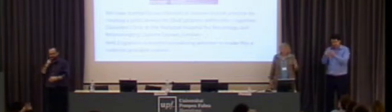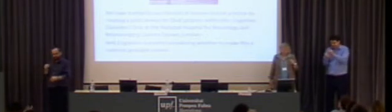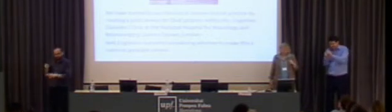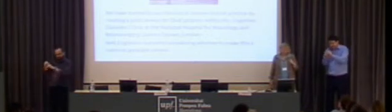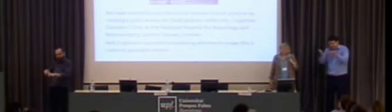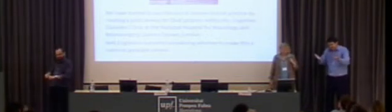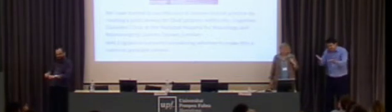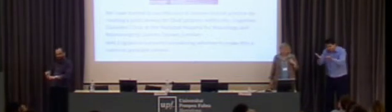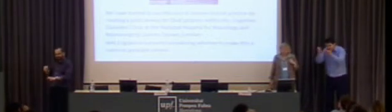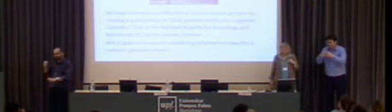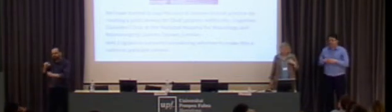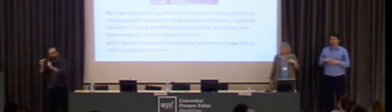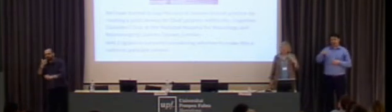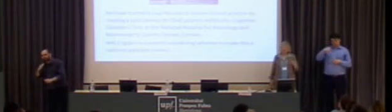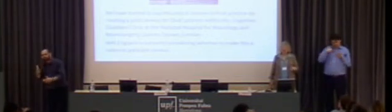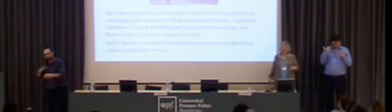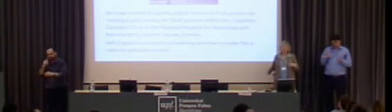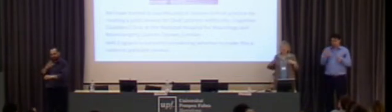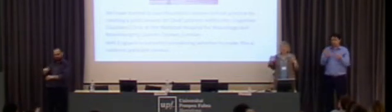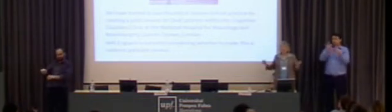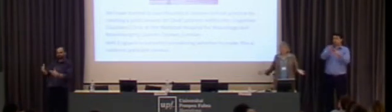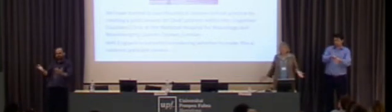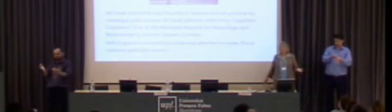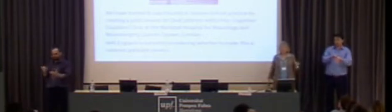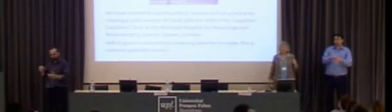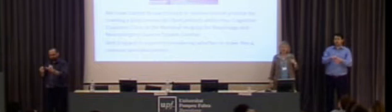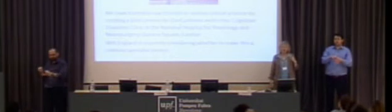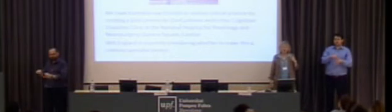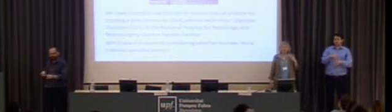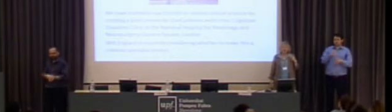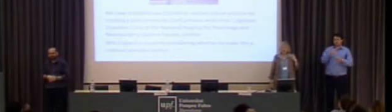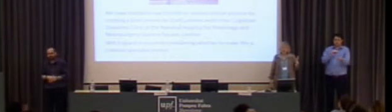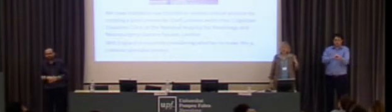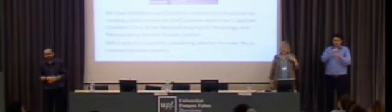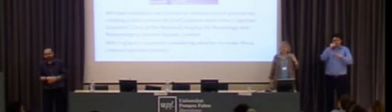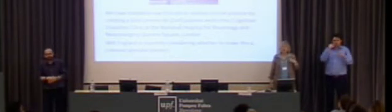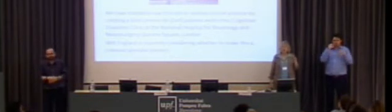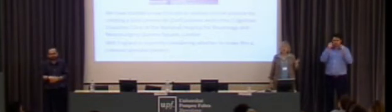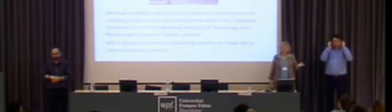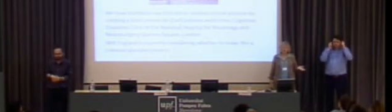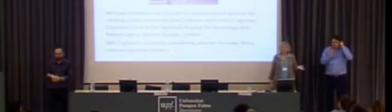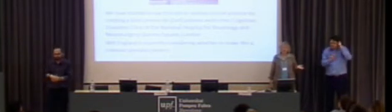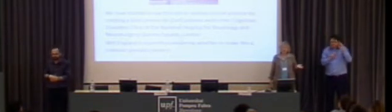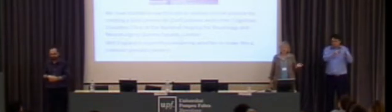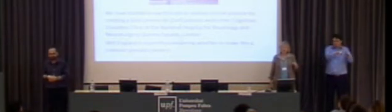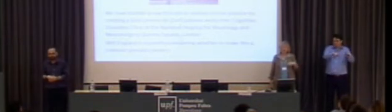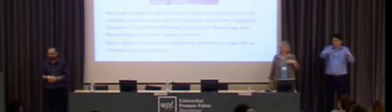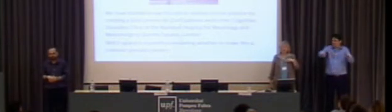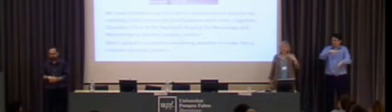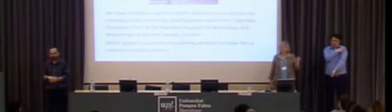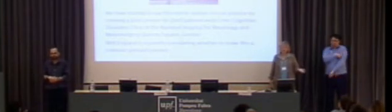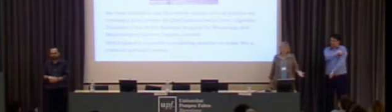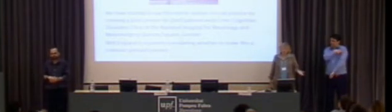is a national service, to create, we have a monthly clinic for deaf people in